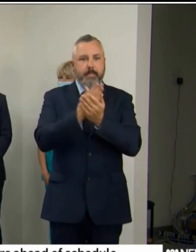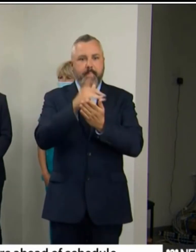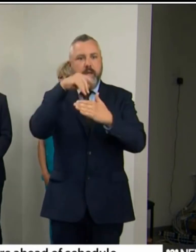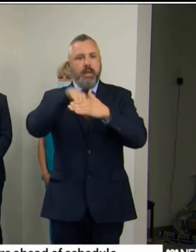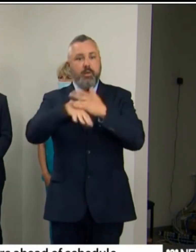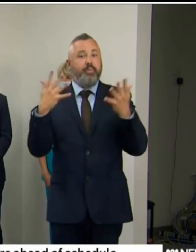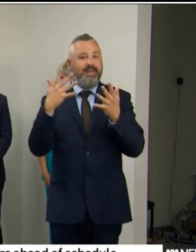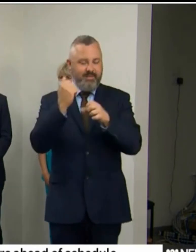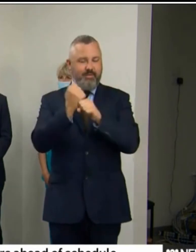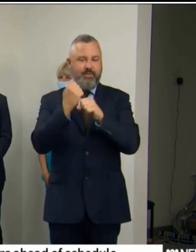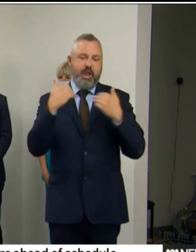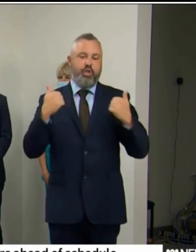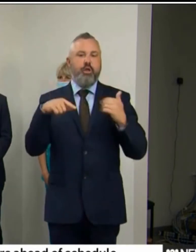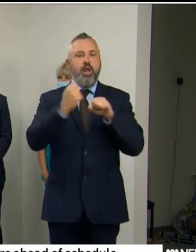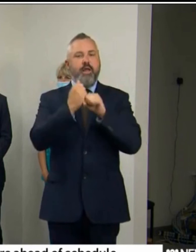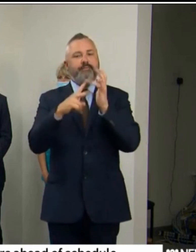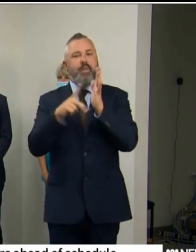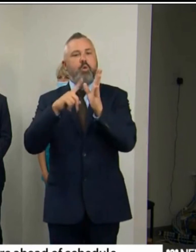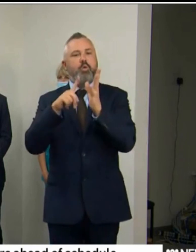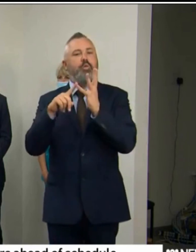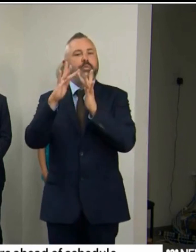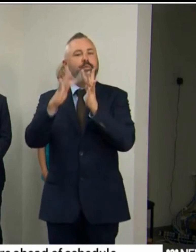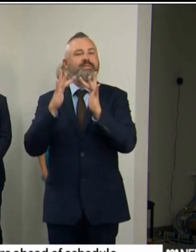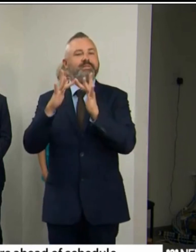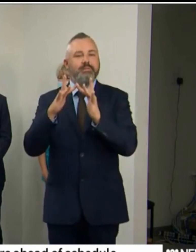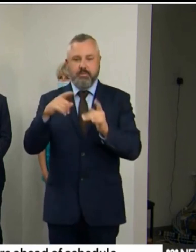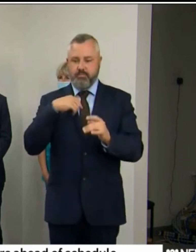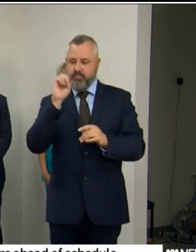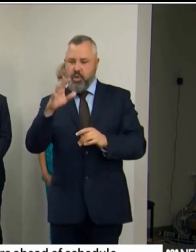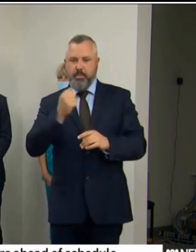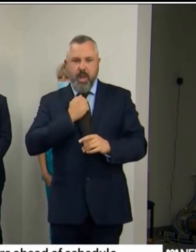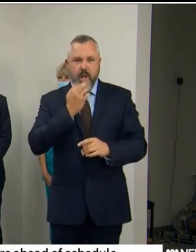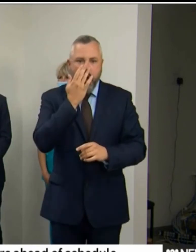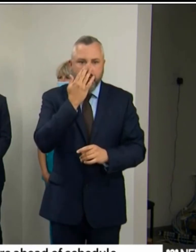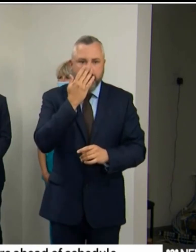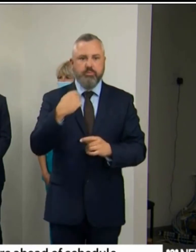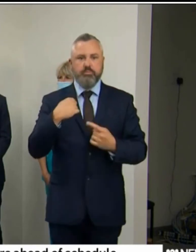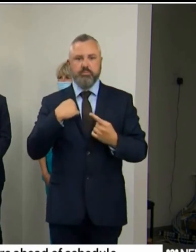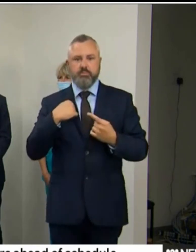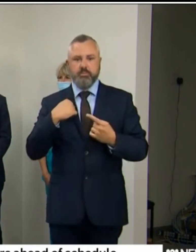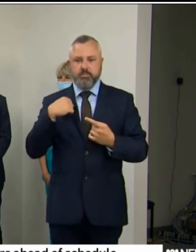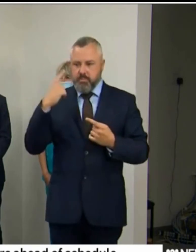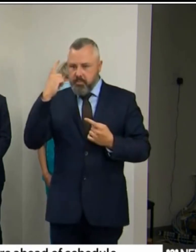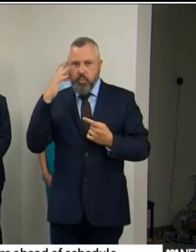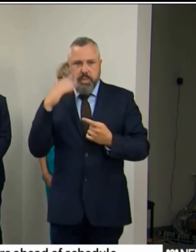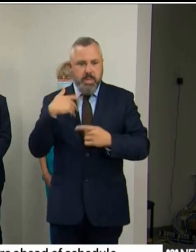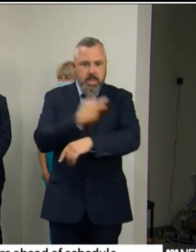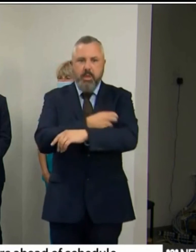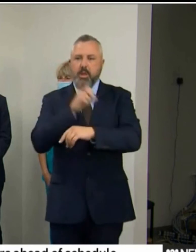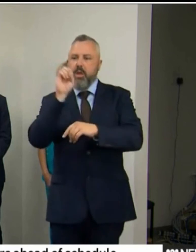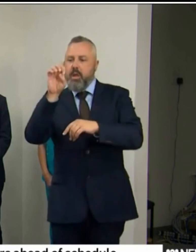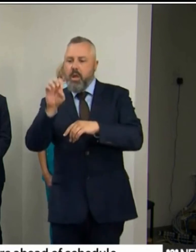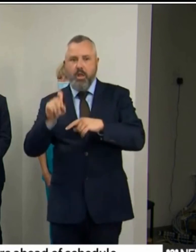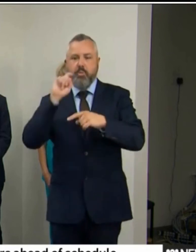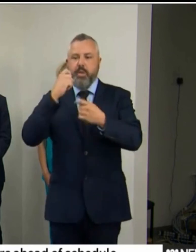and put in their age or other factors and find out when they're eligible, even register interest. And then we ask people to be patient, because